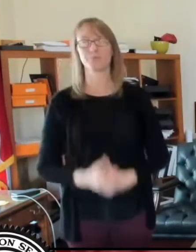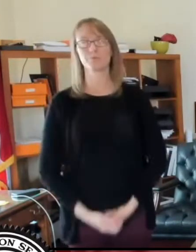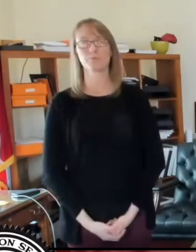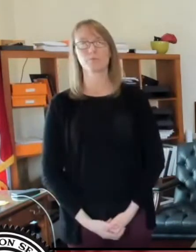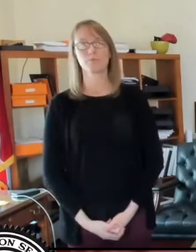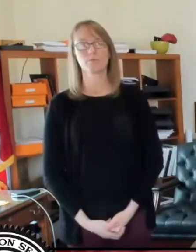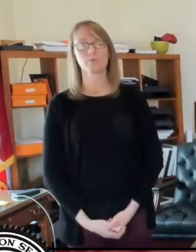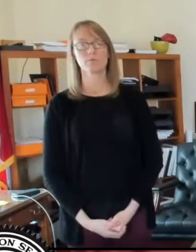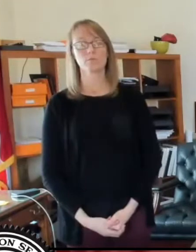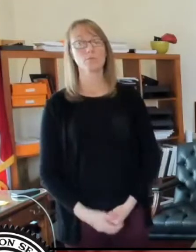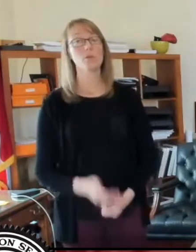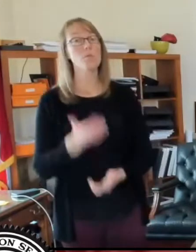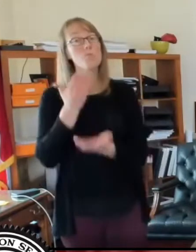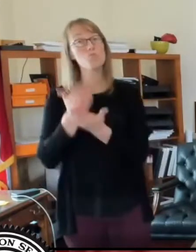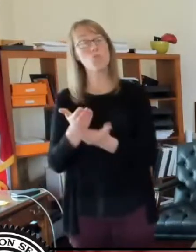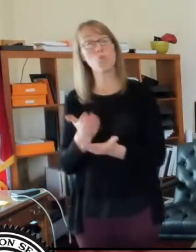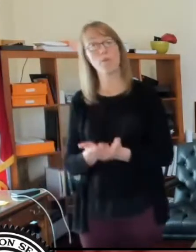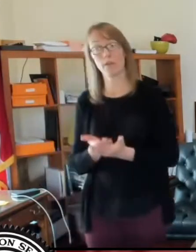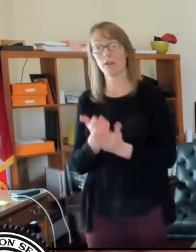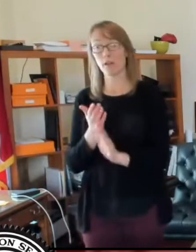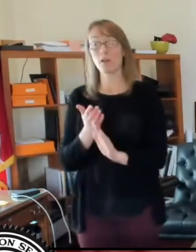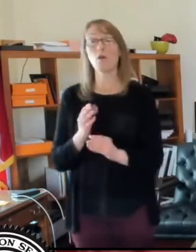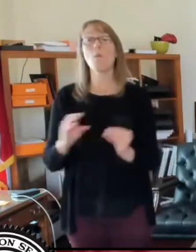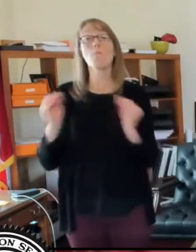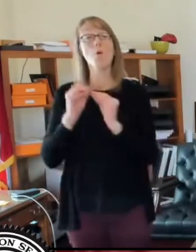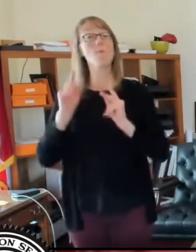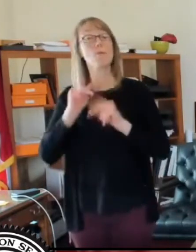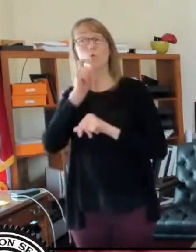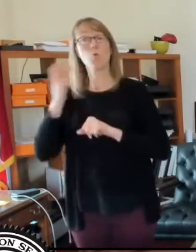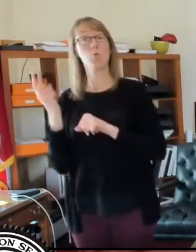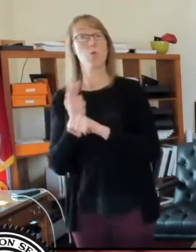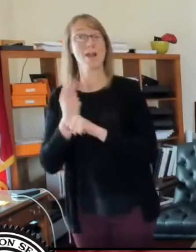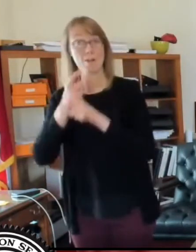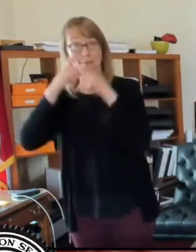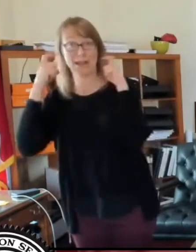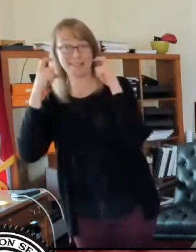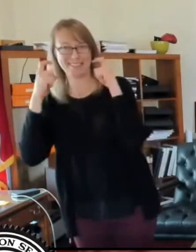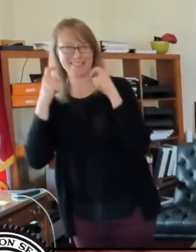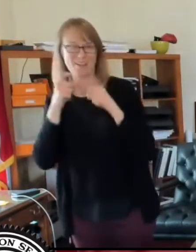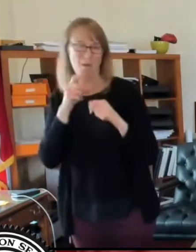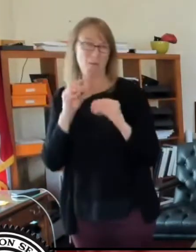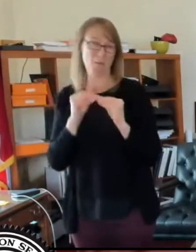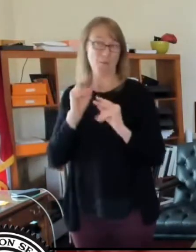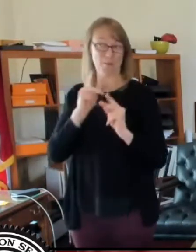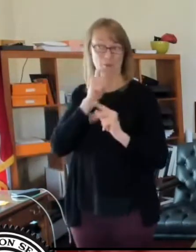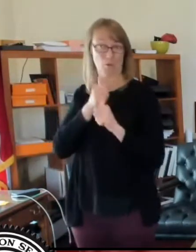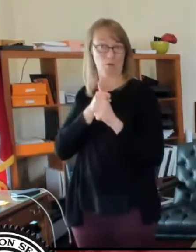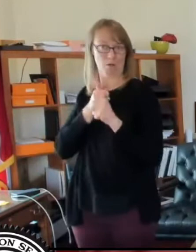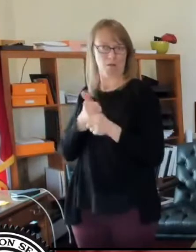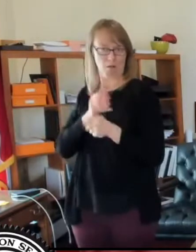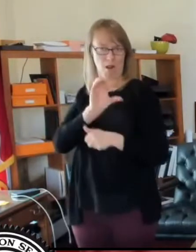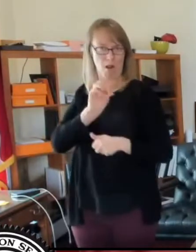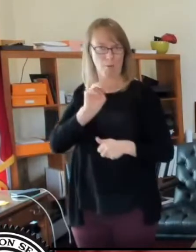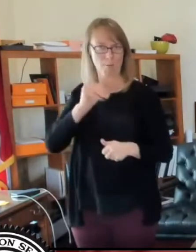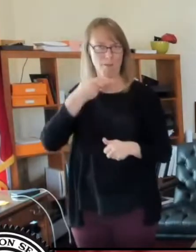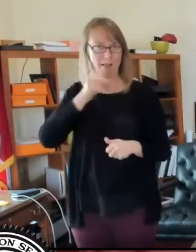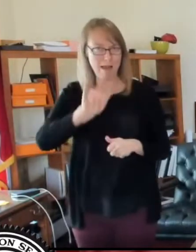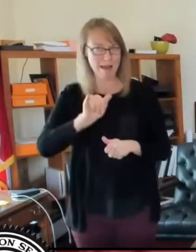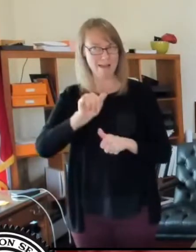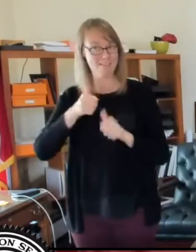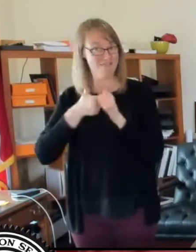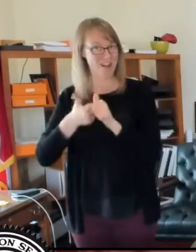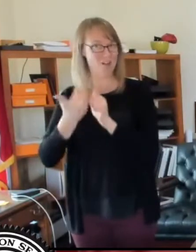with the mask mandate. So it's not about the mandate. It's about getting the folks to wear the mask and follow the